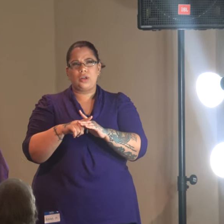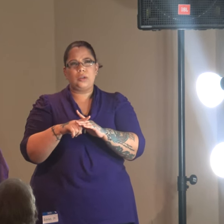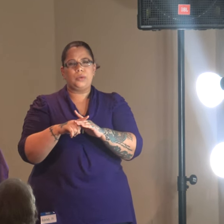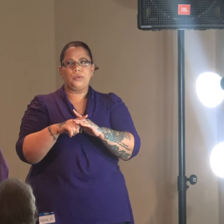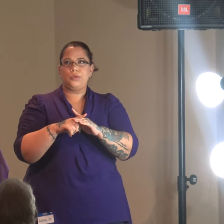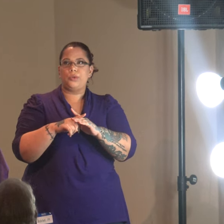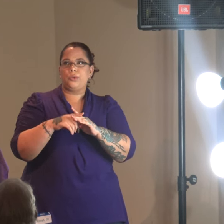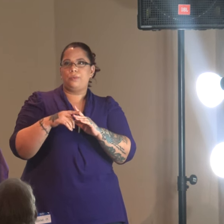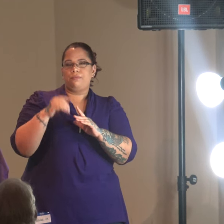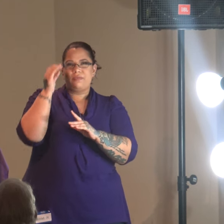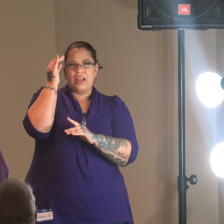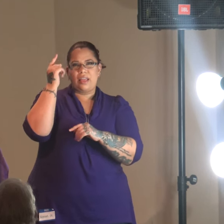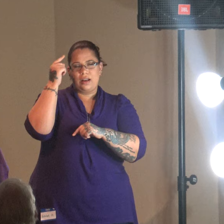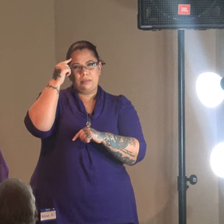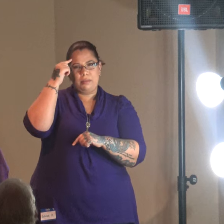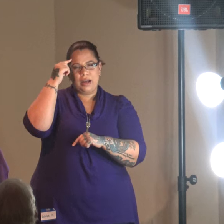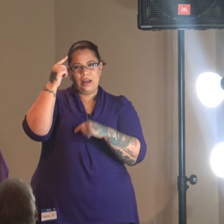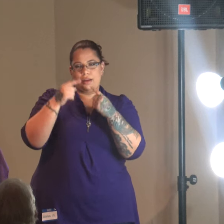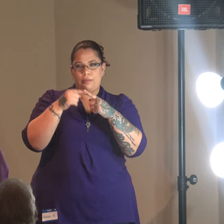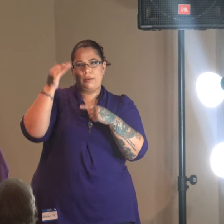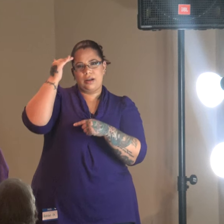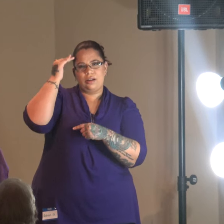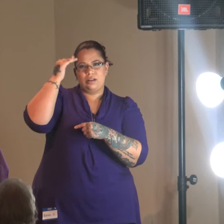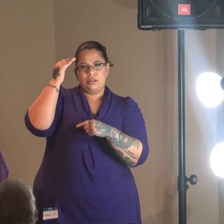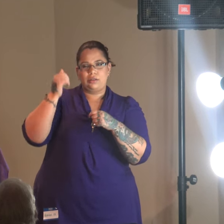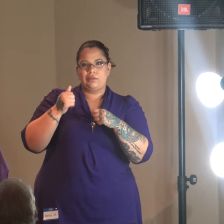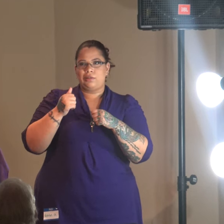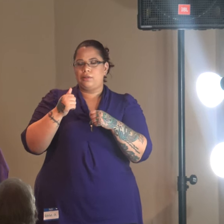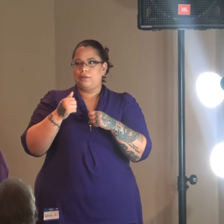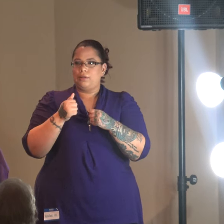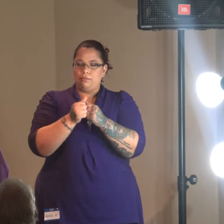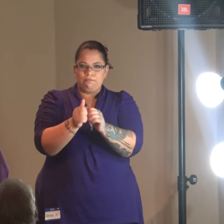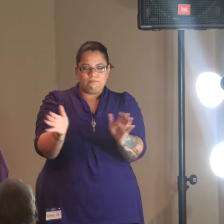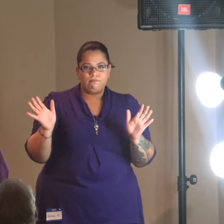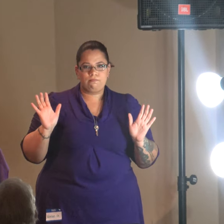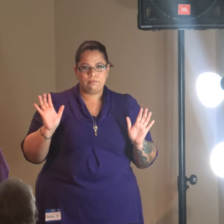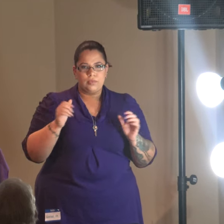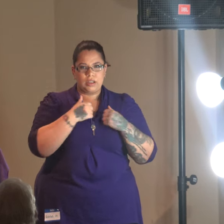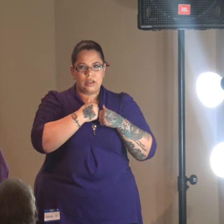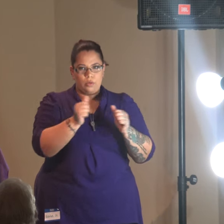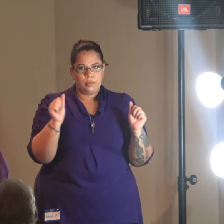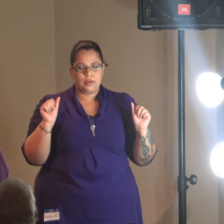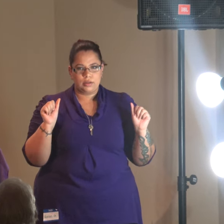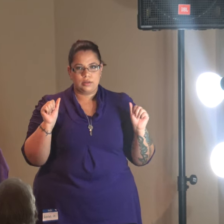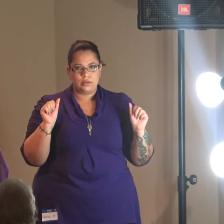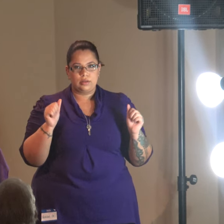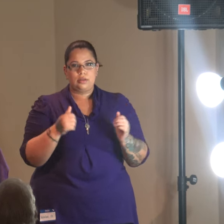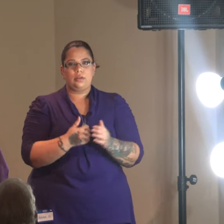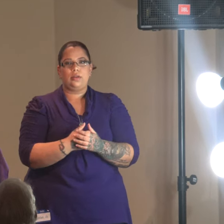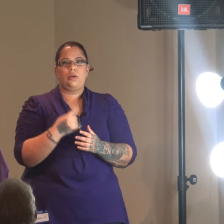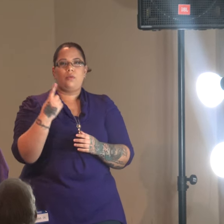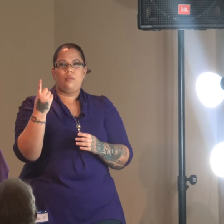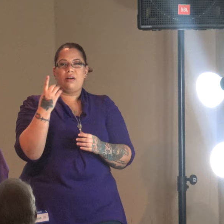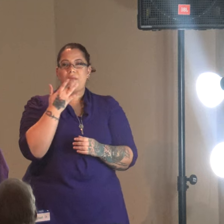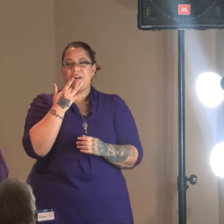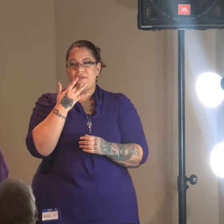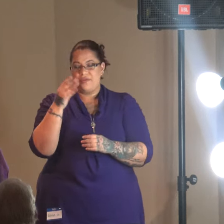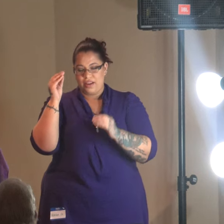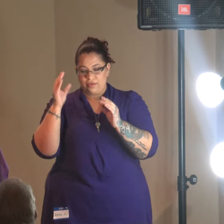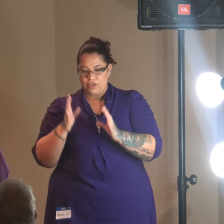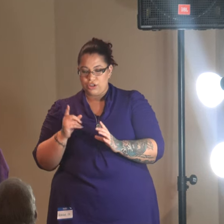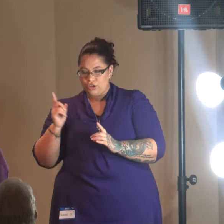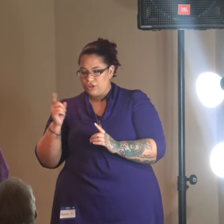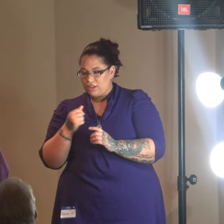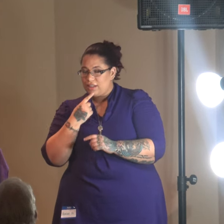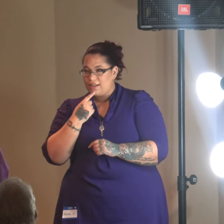and I start to experience expansion. So your soul, what I call it, and one of my favorite teachers, Cheryl Ward, said, it's tending to the garden of